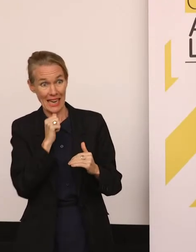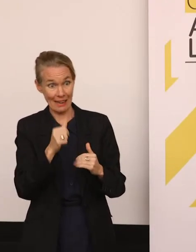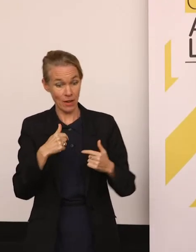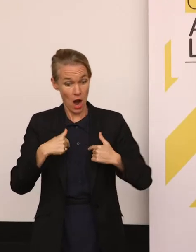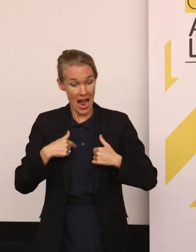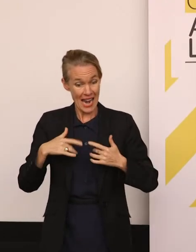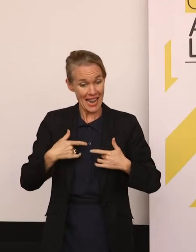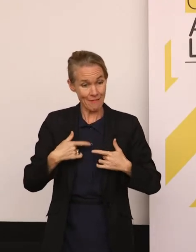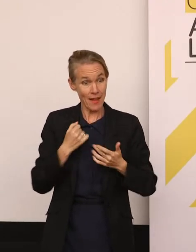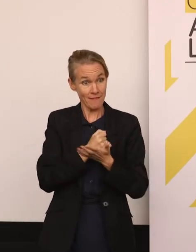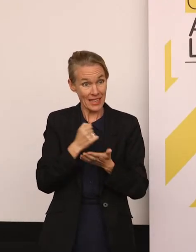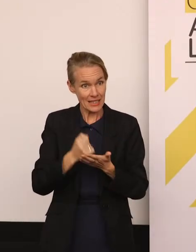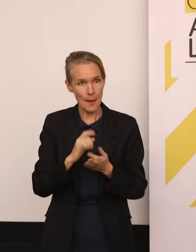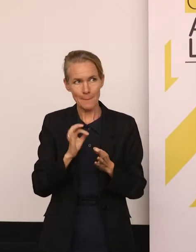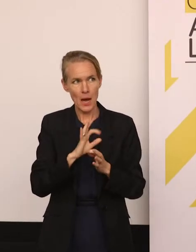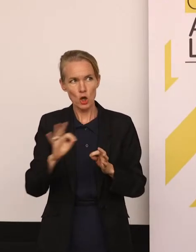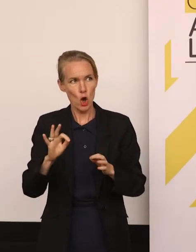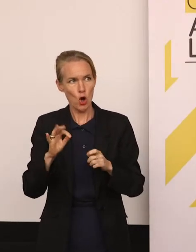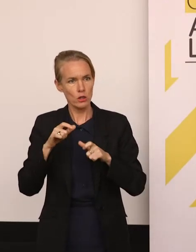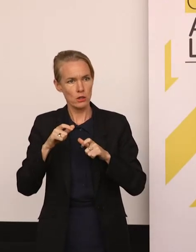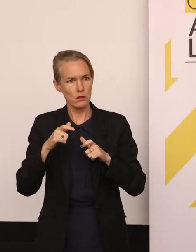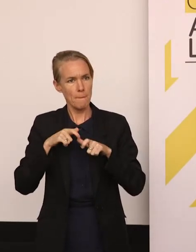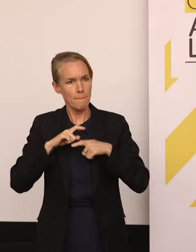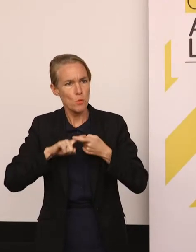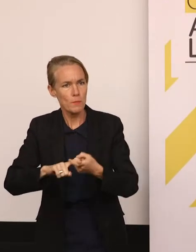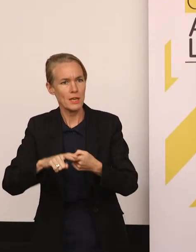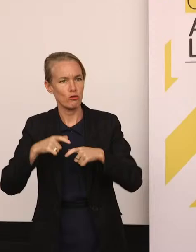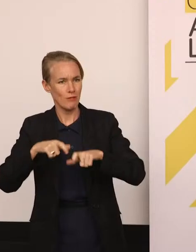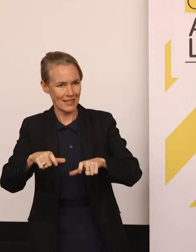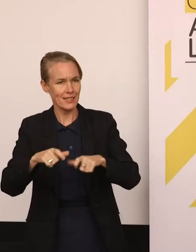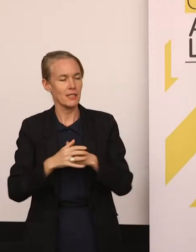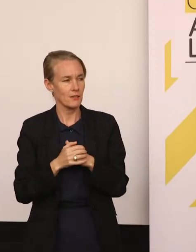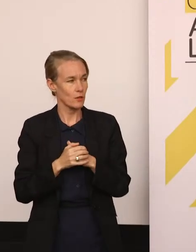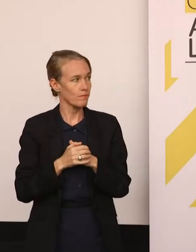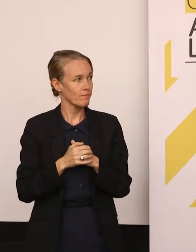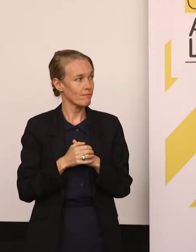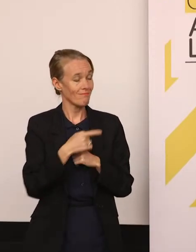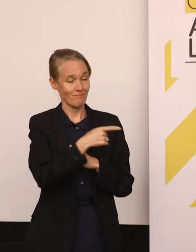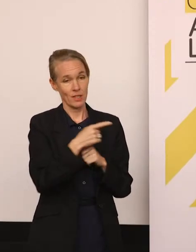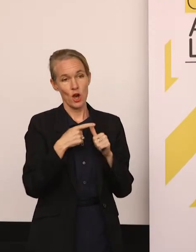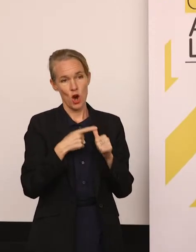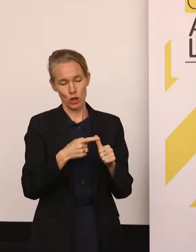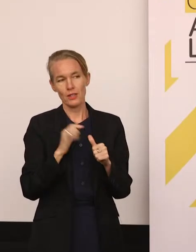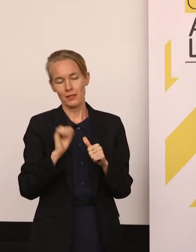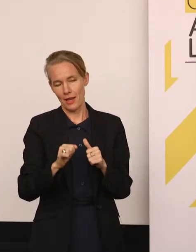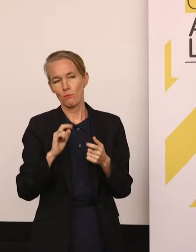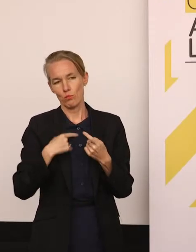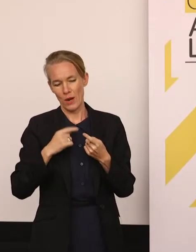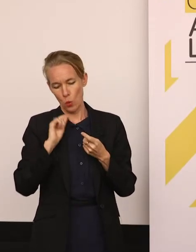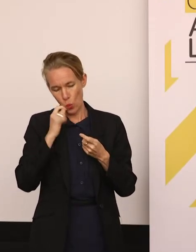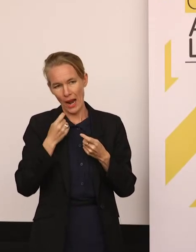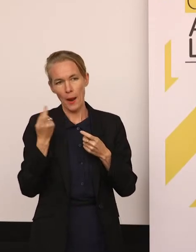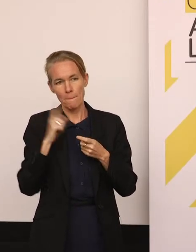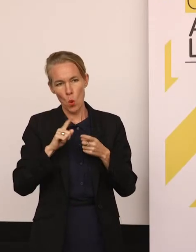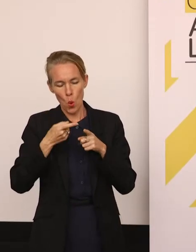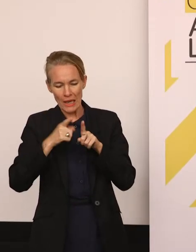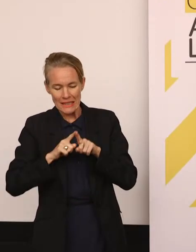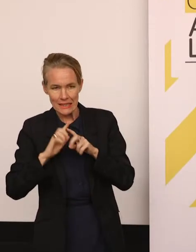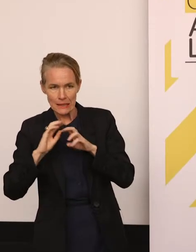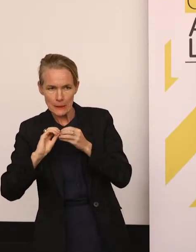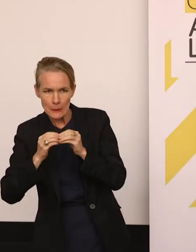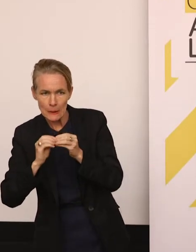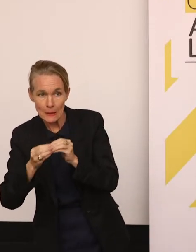overseas, either themselves or they're partners of people who are here. Secondly, of course, international students is another group that we're very